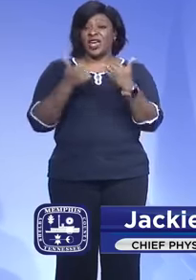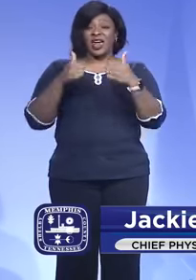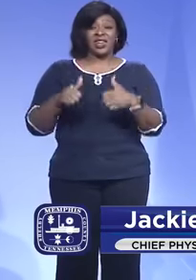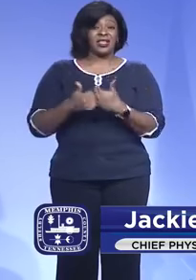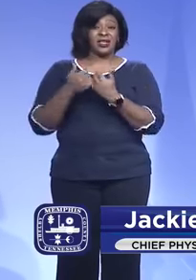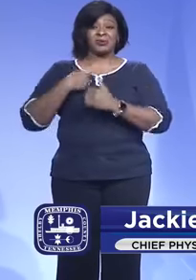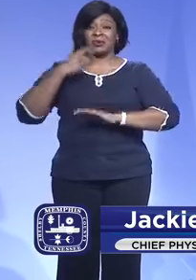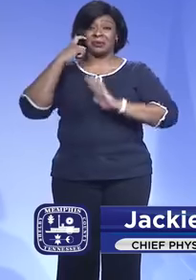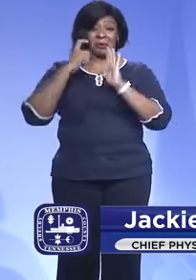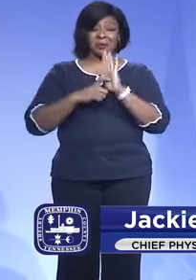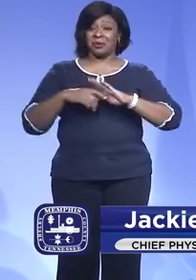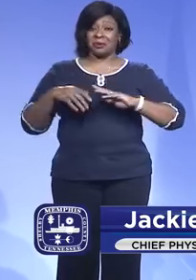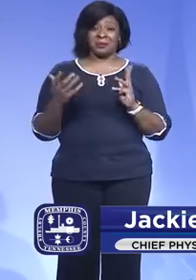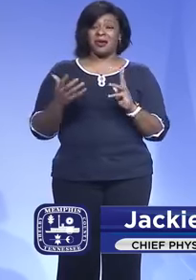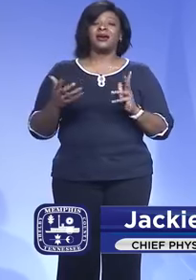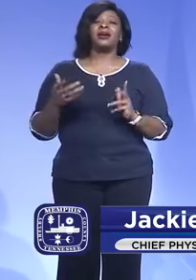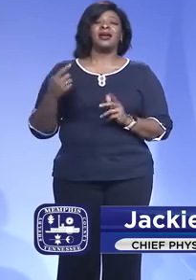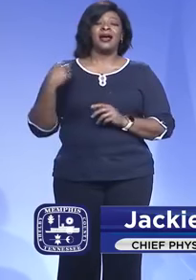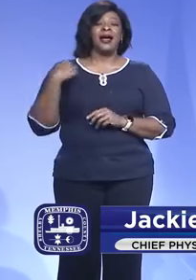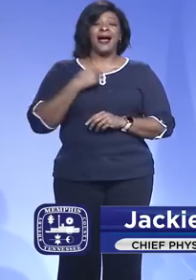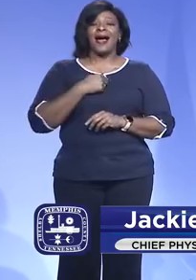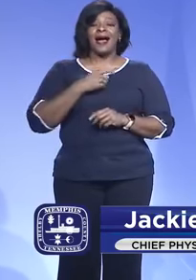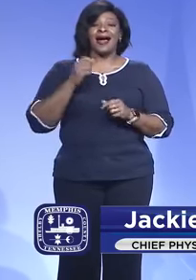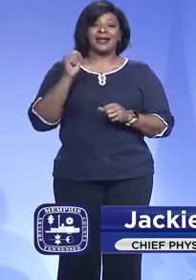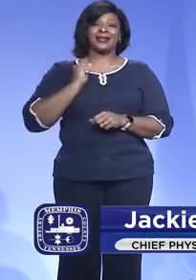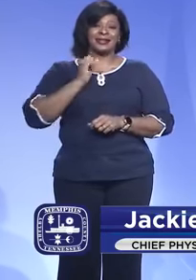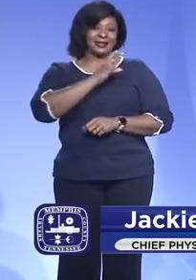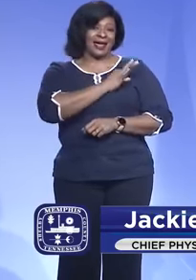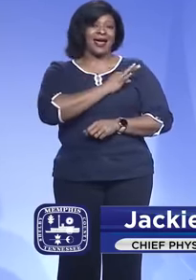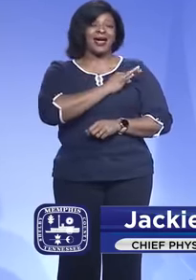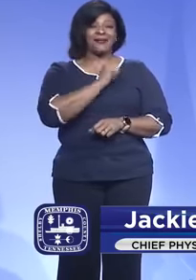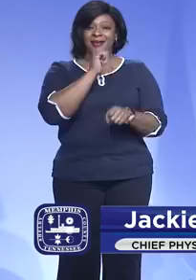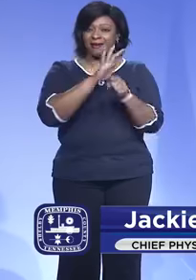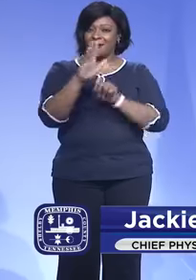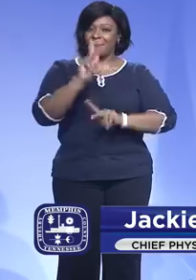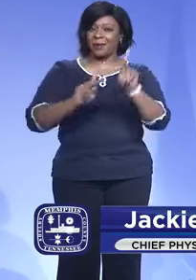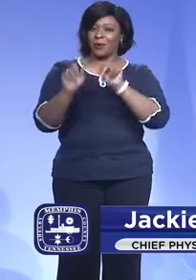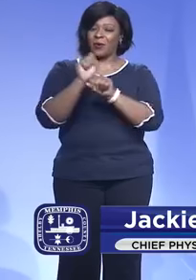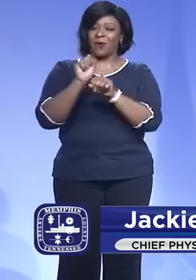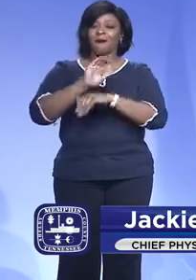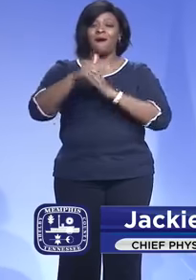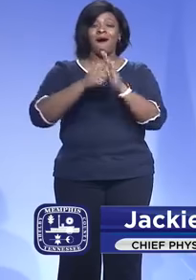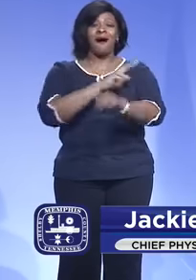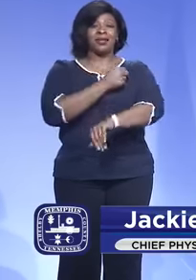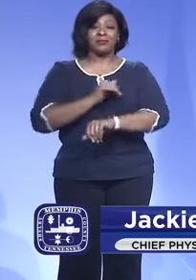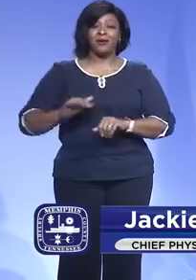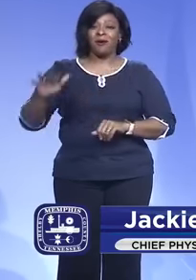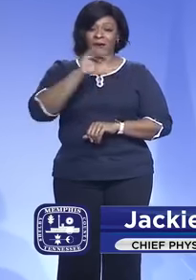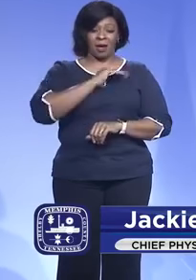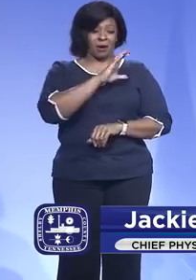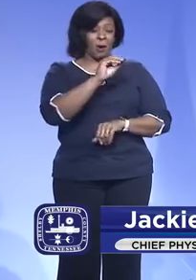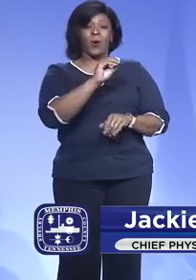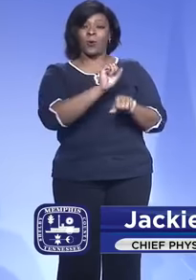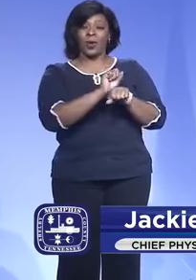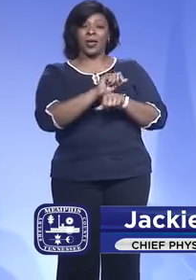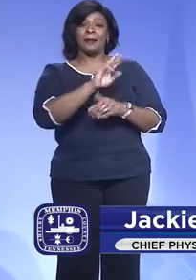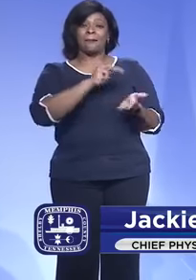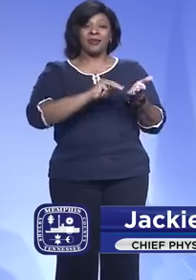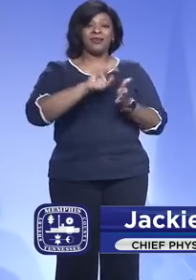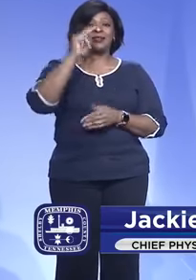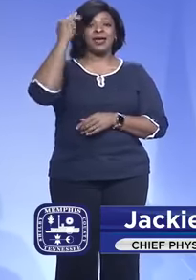face, I think it's been mentioned, is our staffing. That's one of the critical areas at all hospitals. I talked to my colleagues in Memphis and